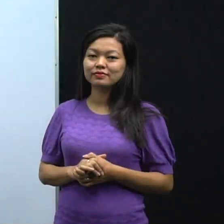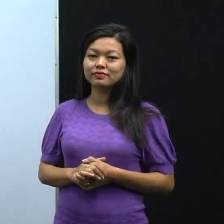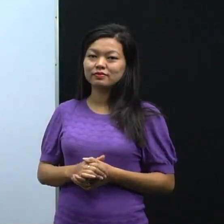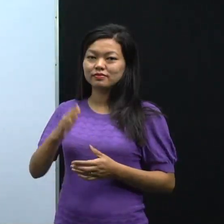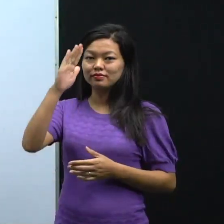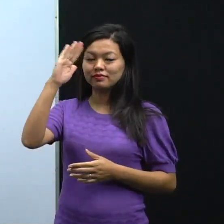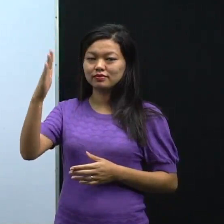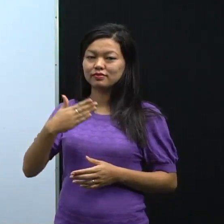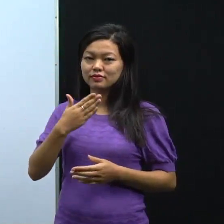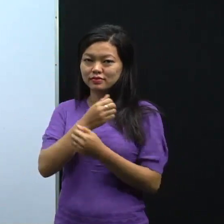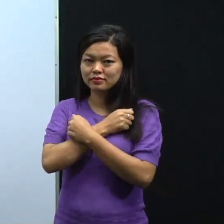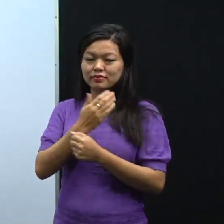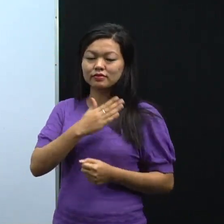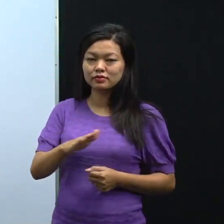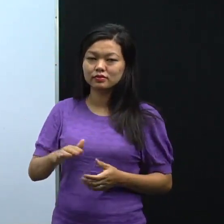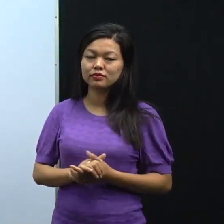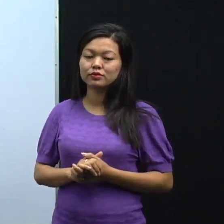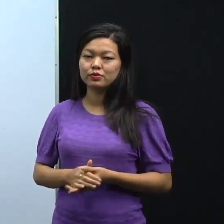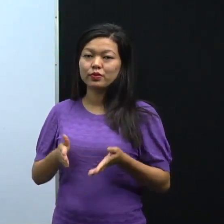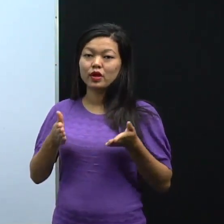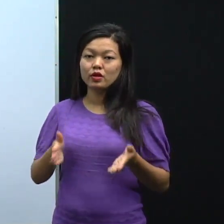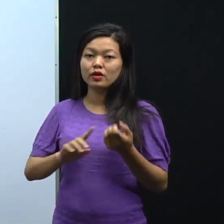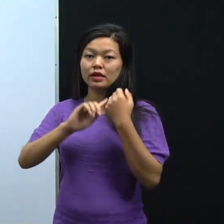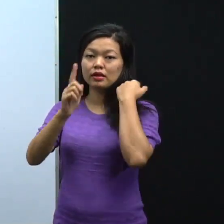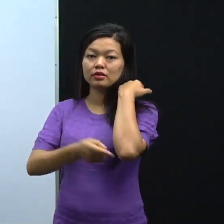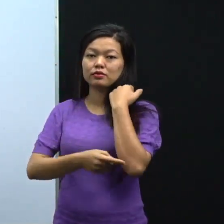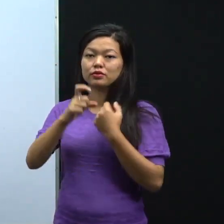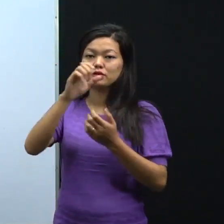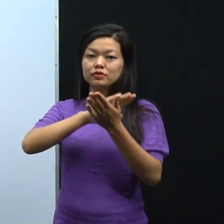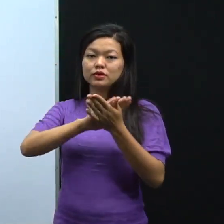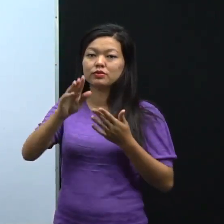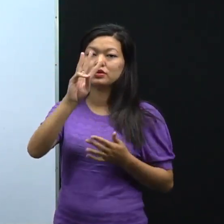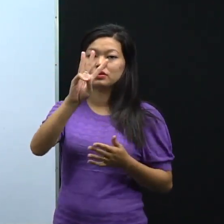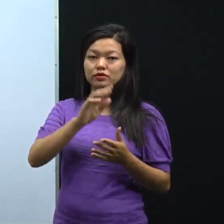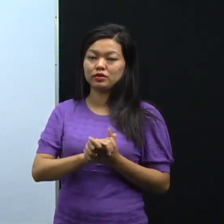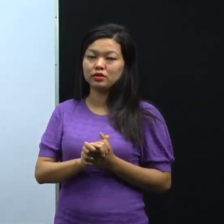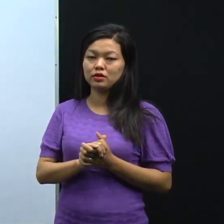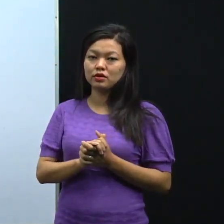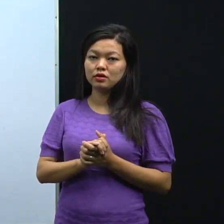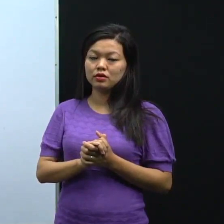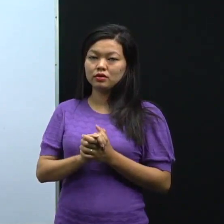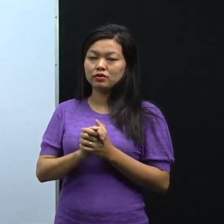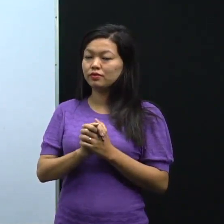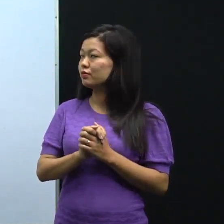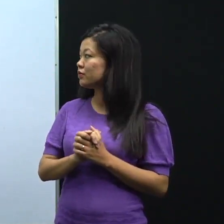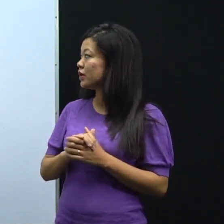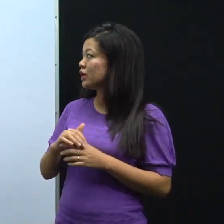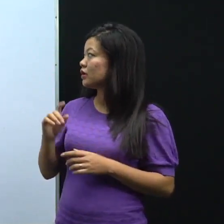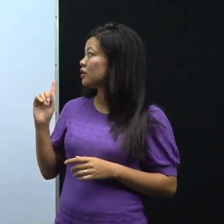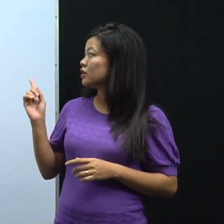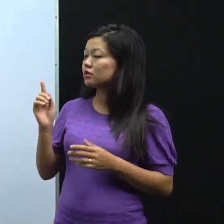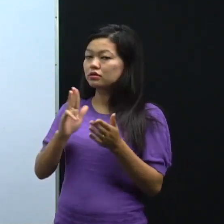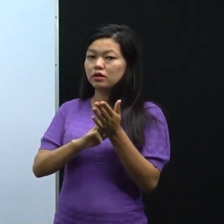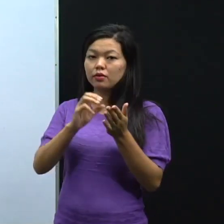Hello, my dear students. So today we are in the last part of the third chapter, that is the mole concept. Okay,